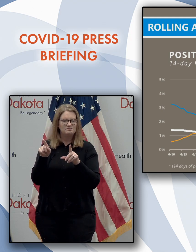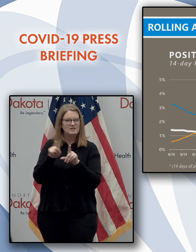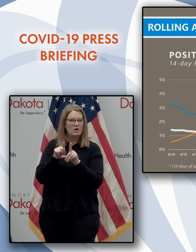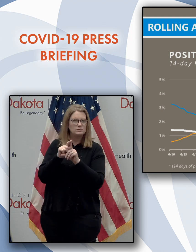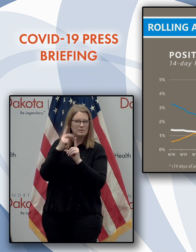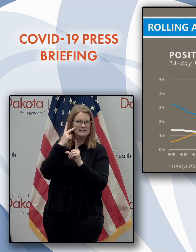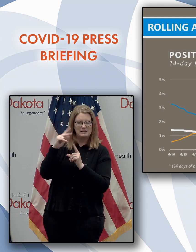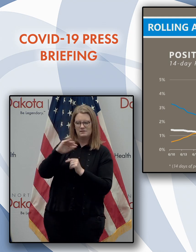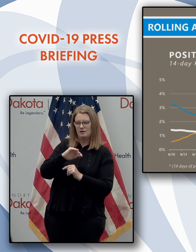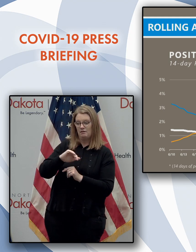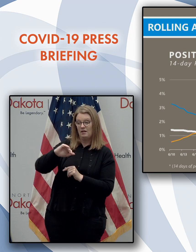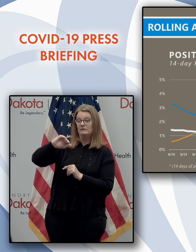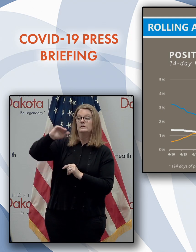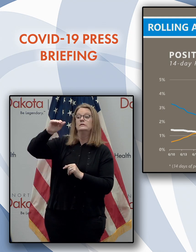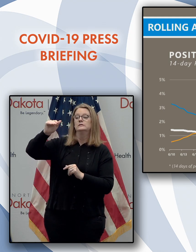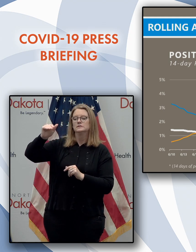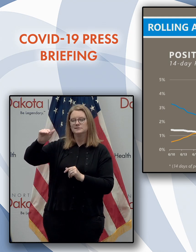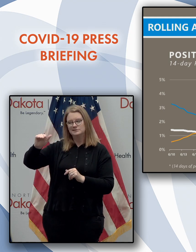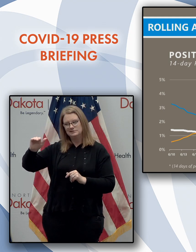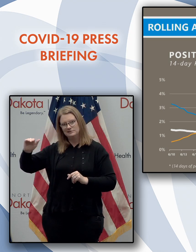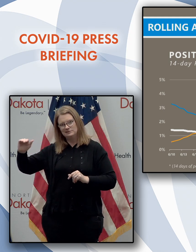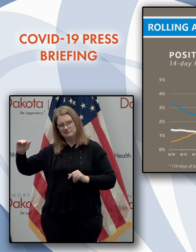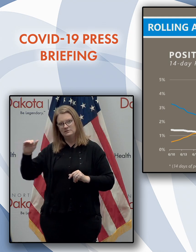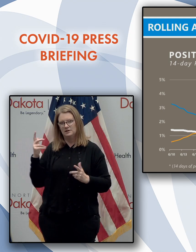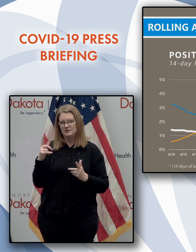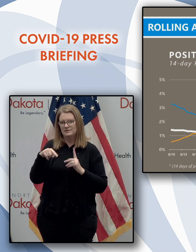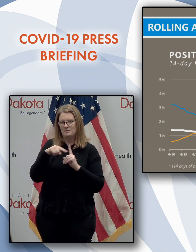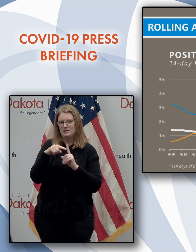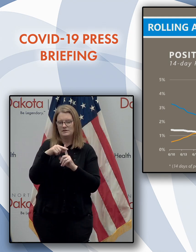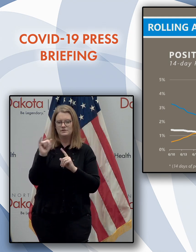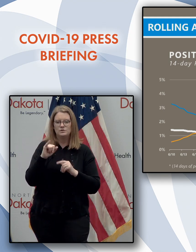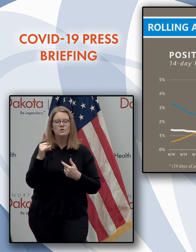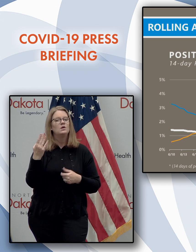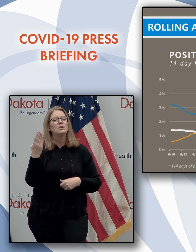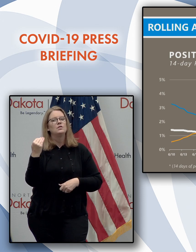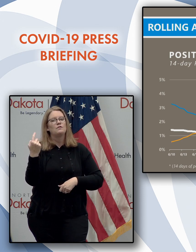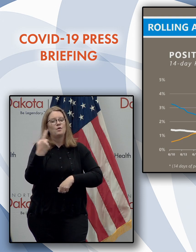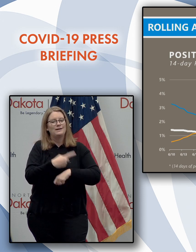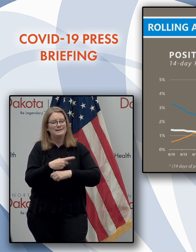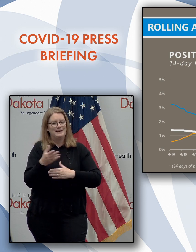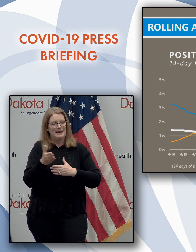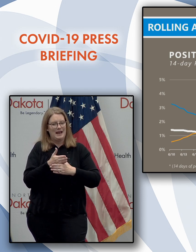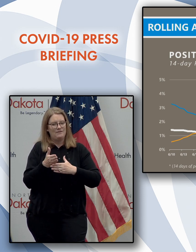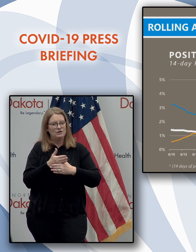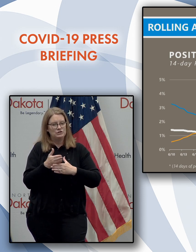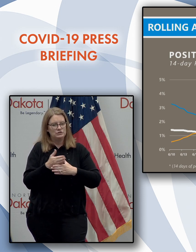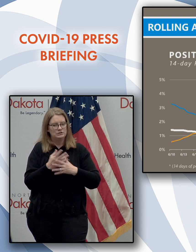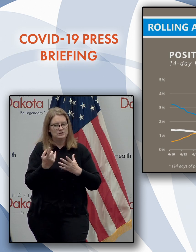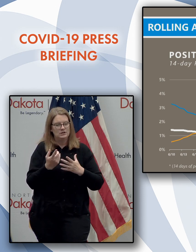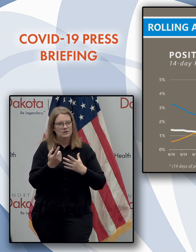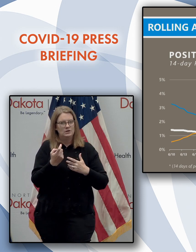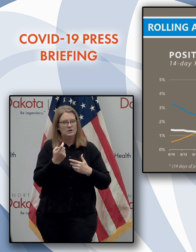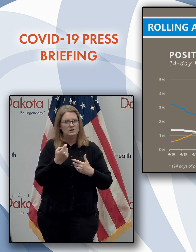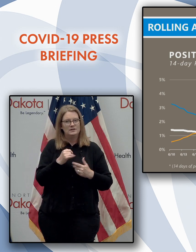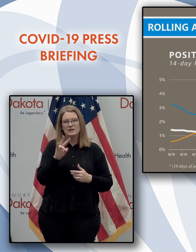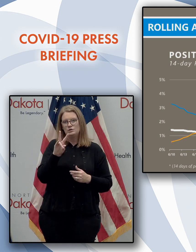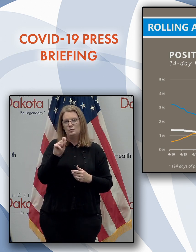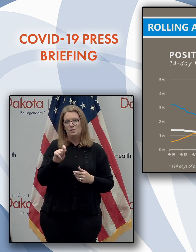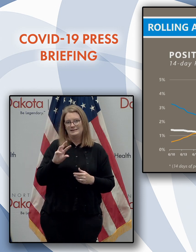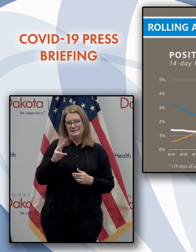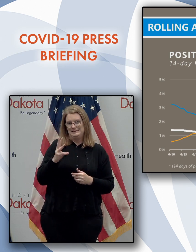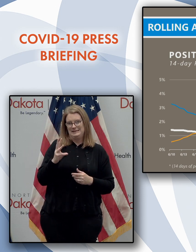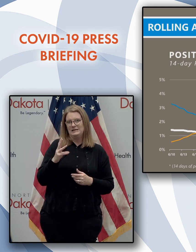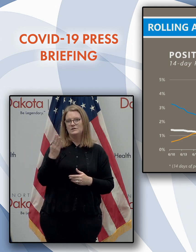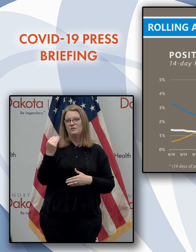a positive thing. Again, the 14-day average, in recent days, 2.6 is what